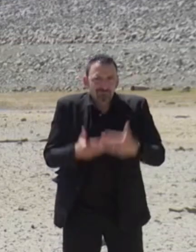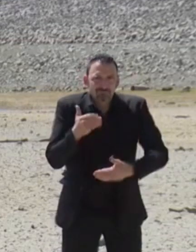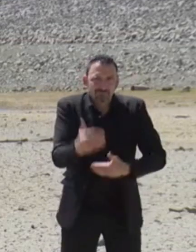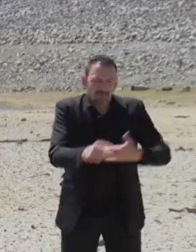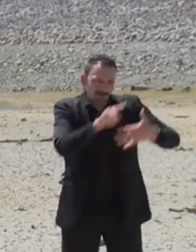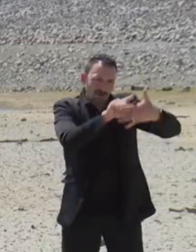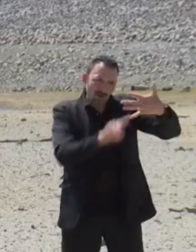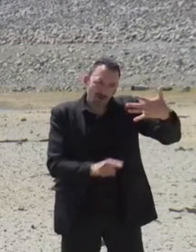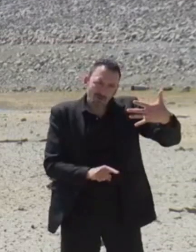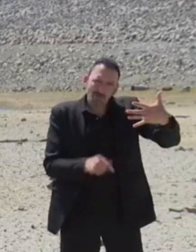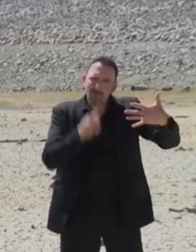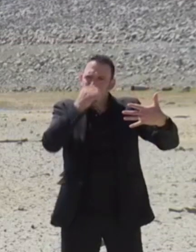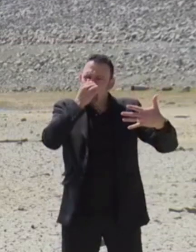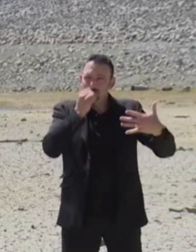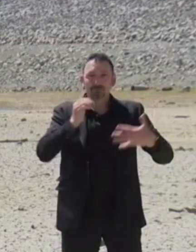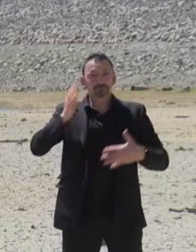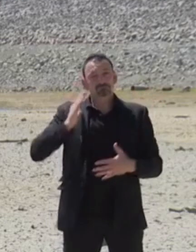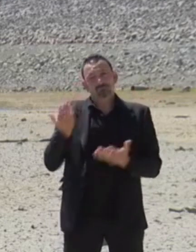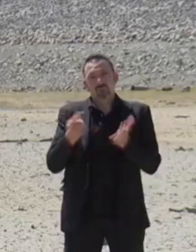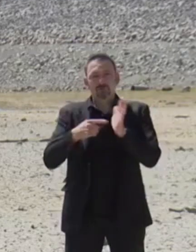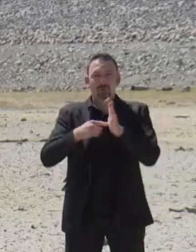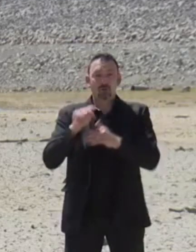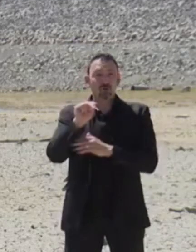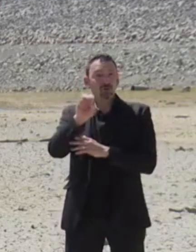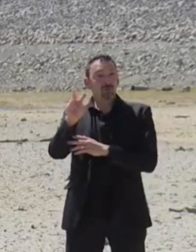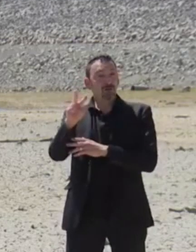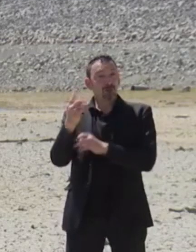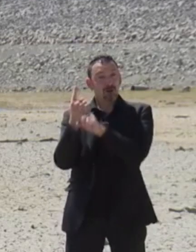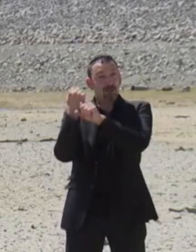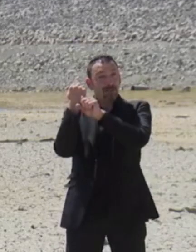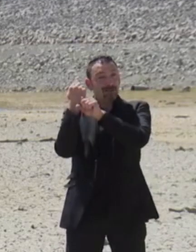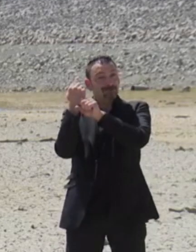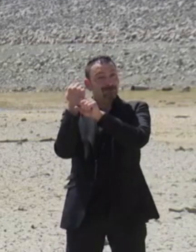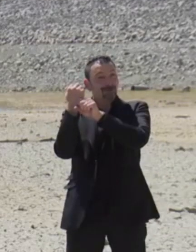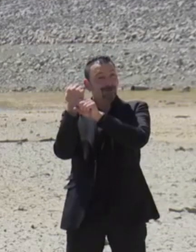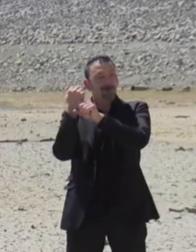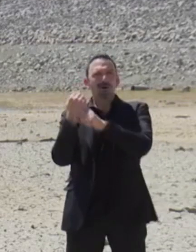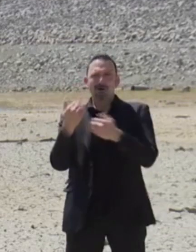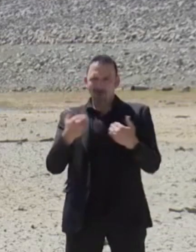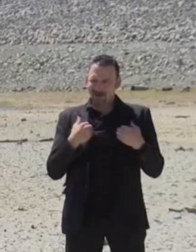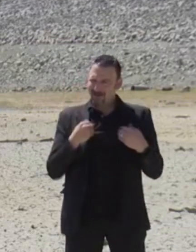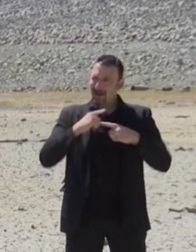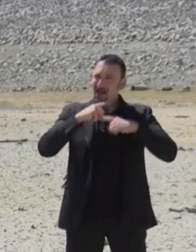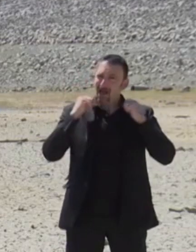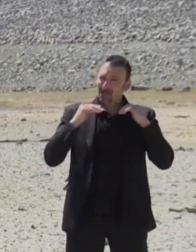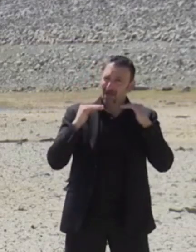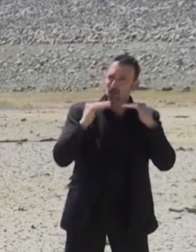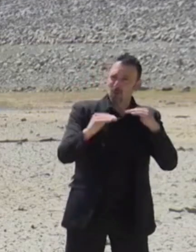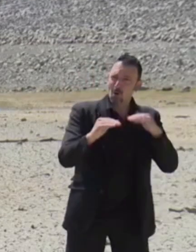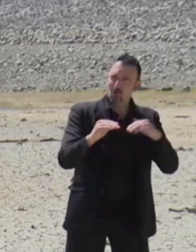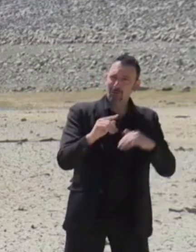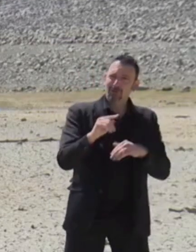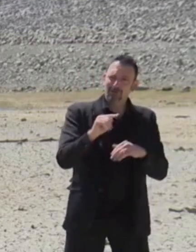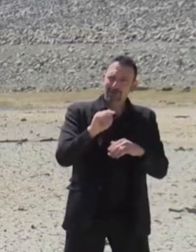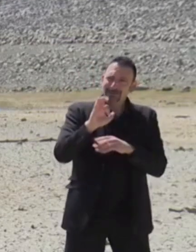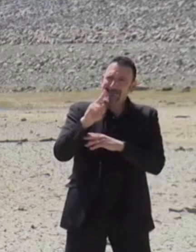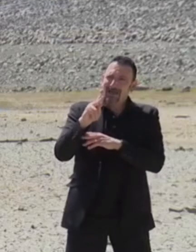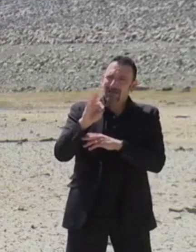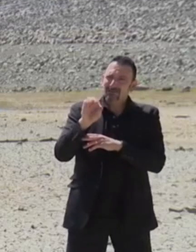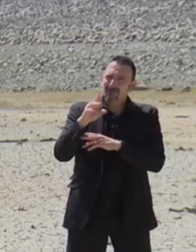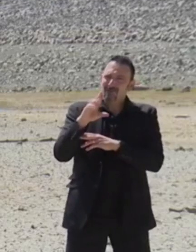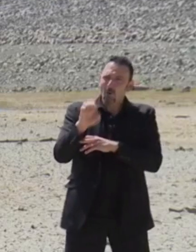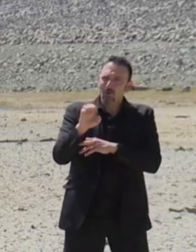months. In November of last year, we dusted off our drought task force. We organized and